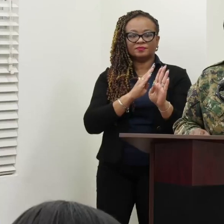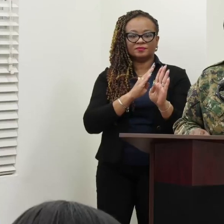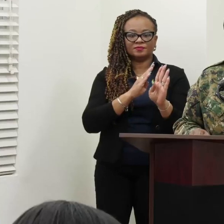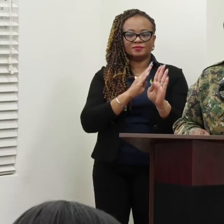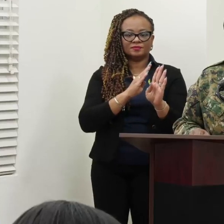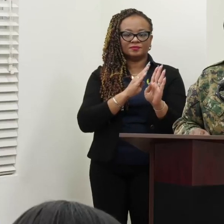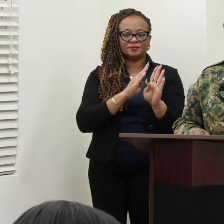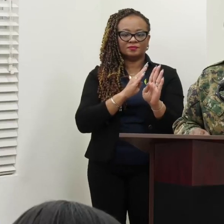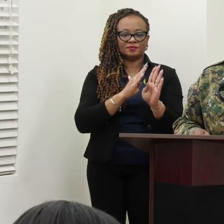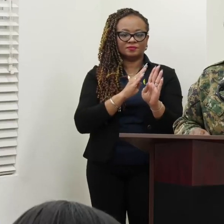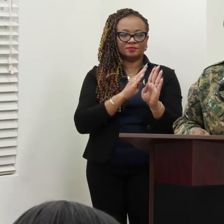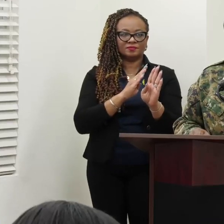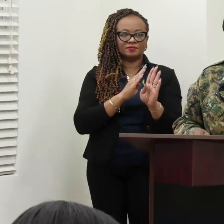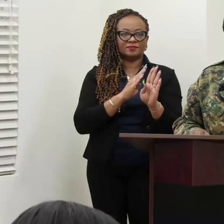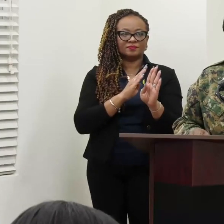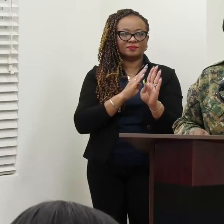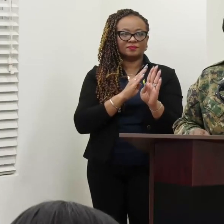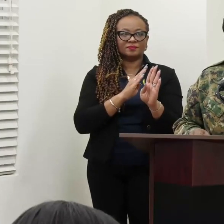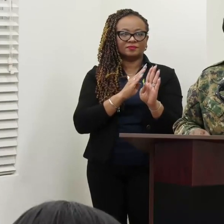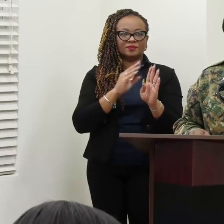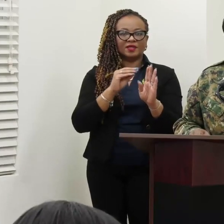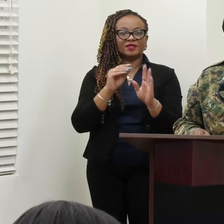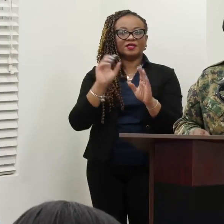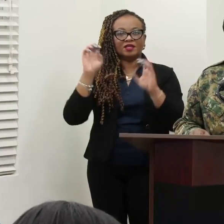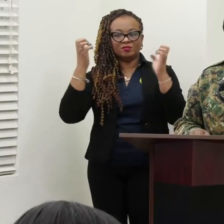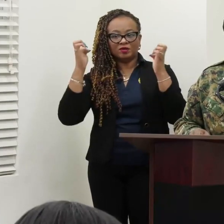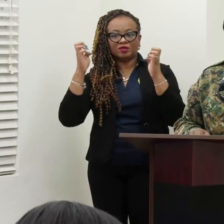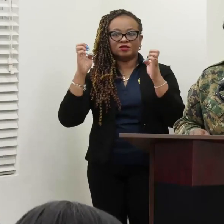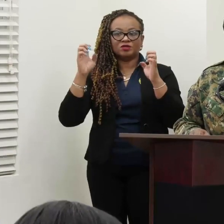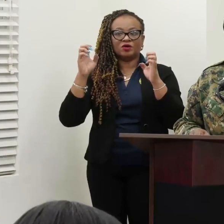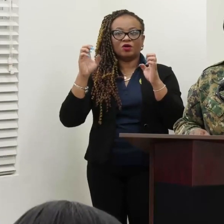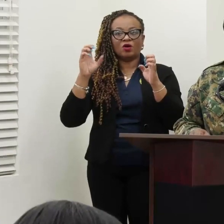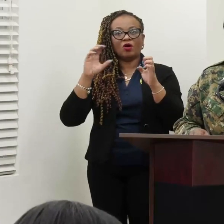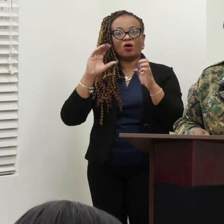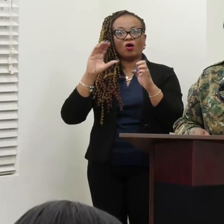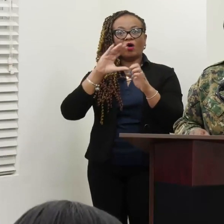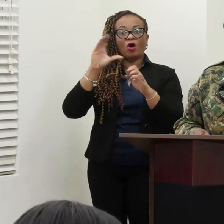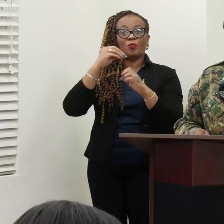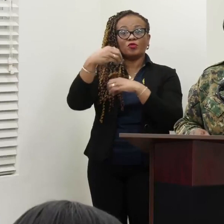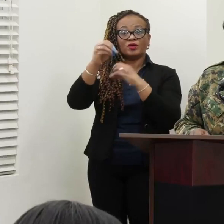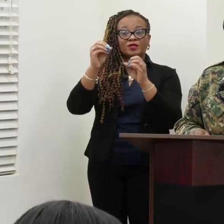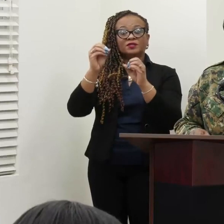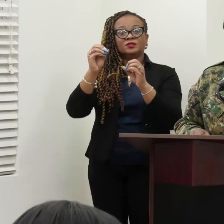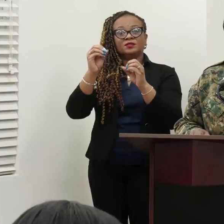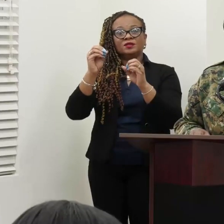in Abaco and Grand Bahama. In the Emergency Operations Center.